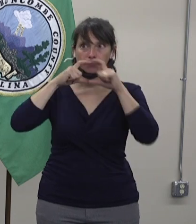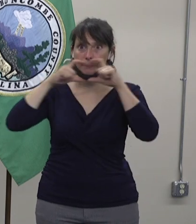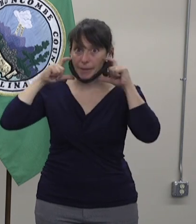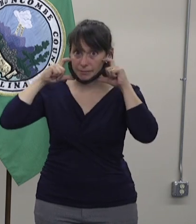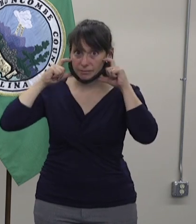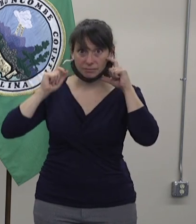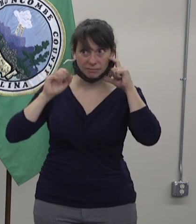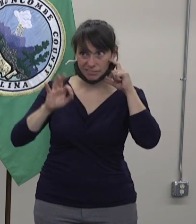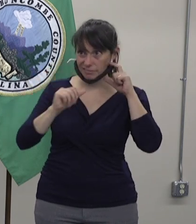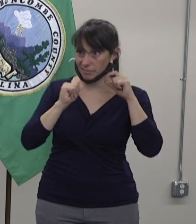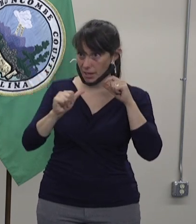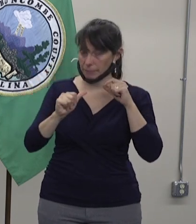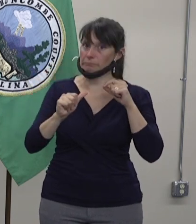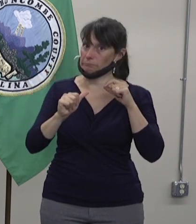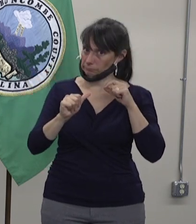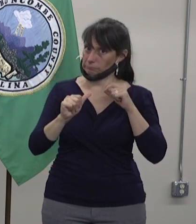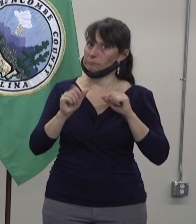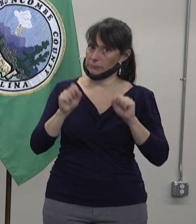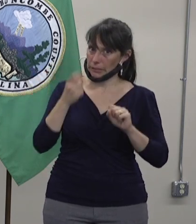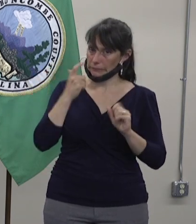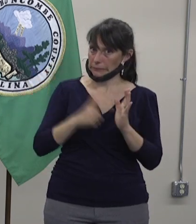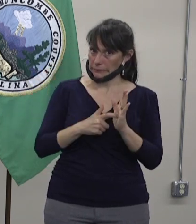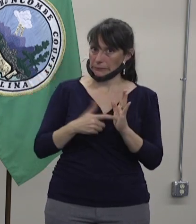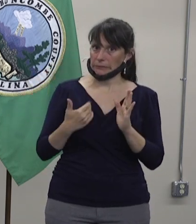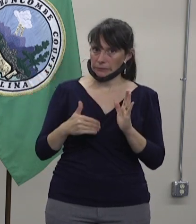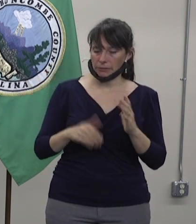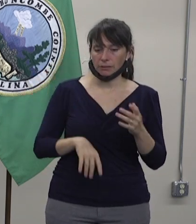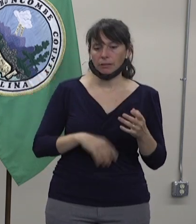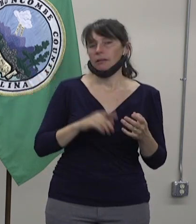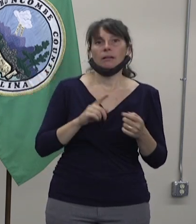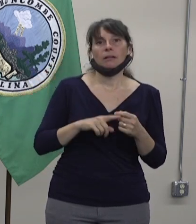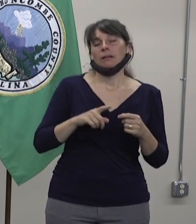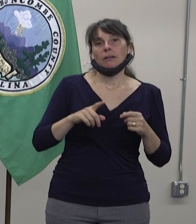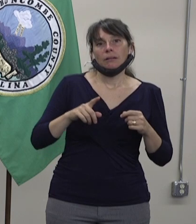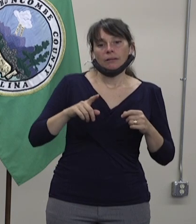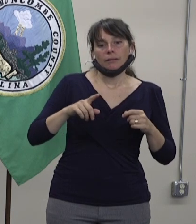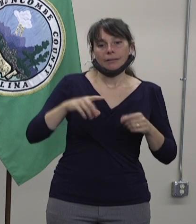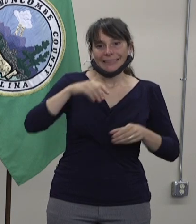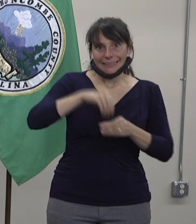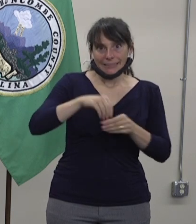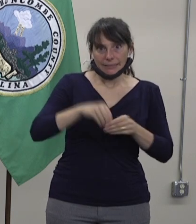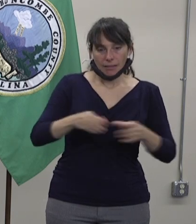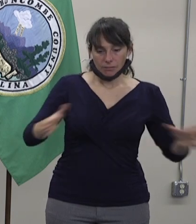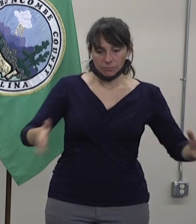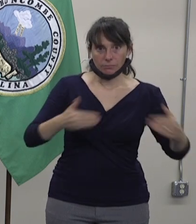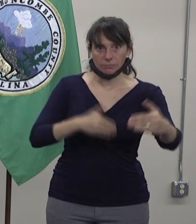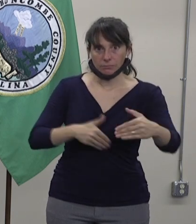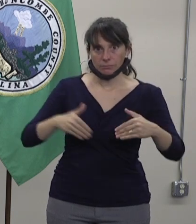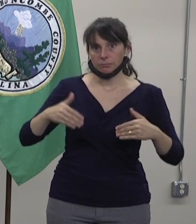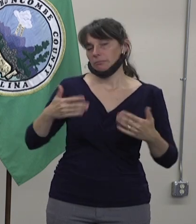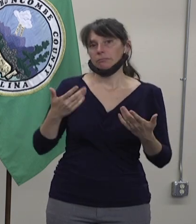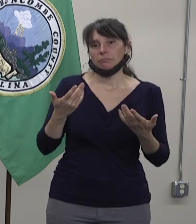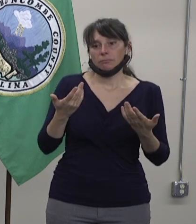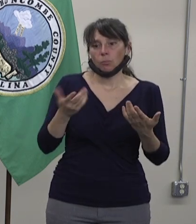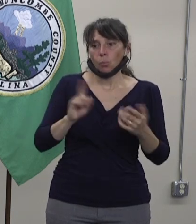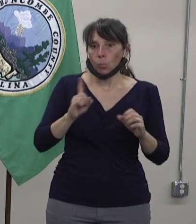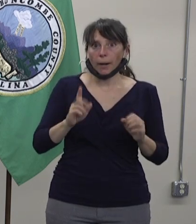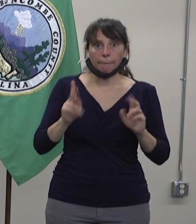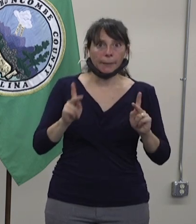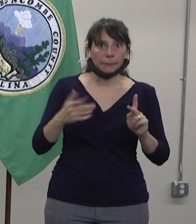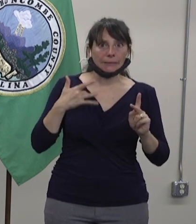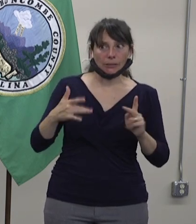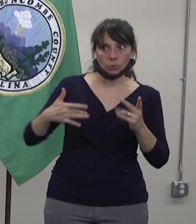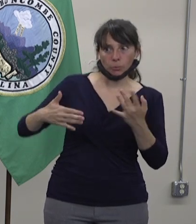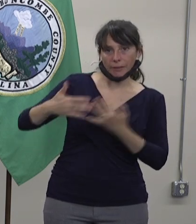6 feet spacing must be designated at all high traffic areas. This may include checkout registers and